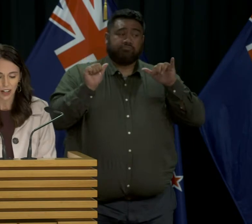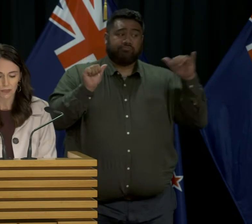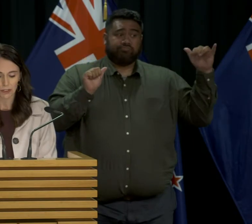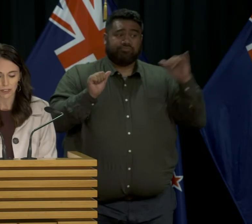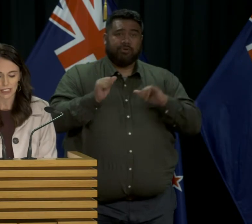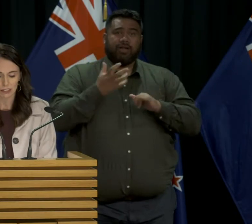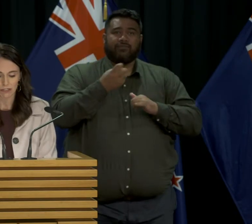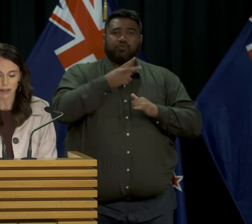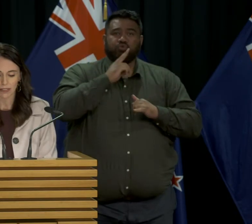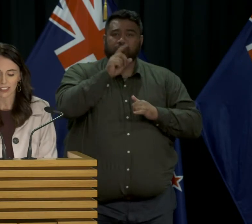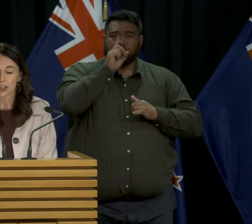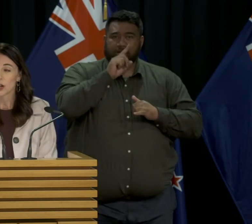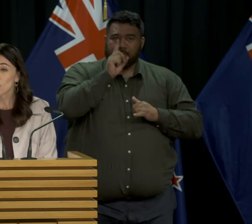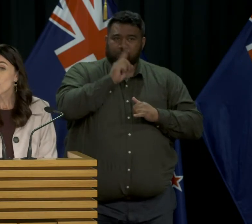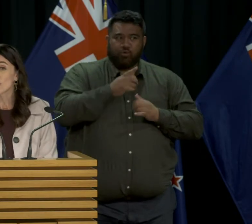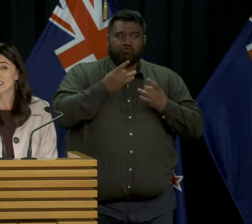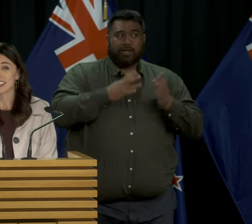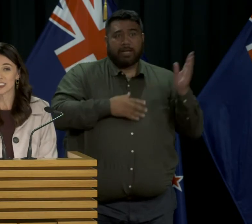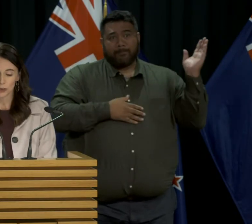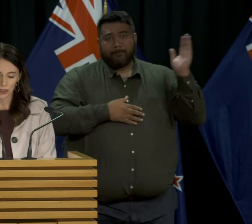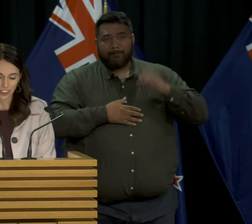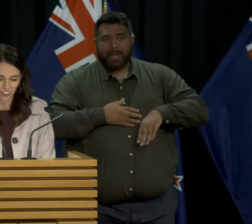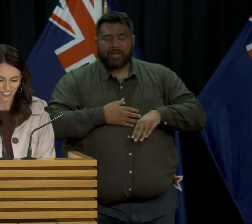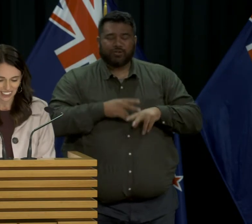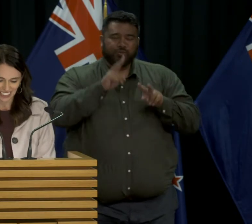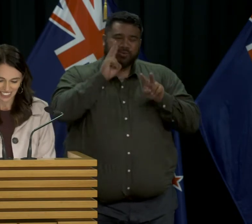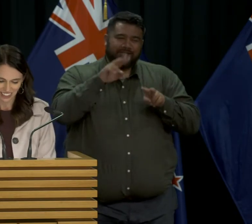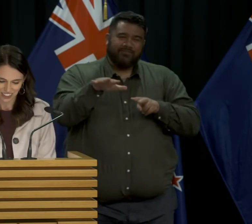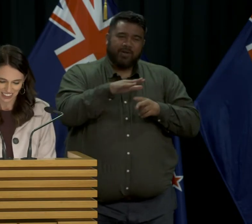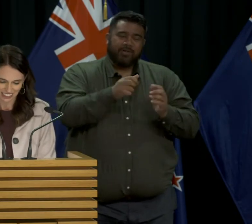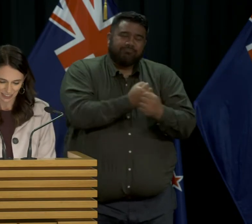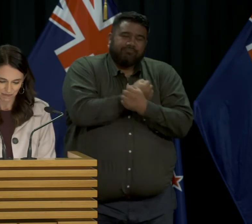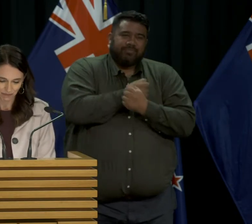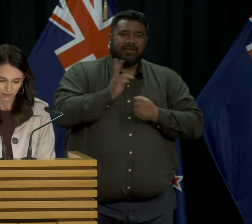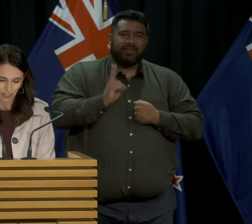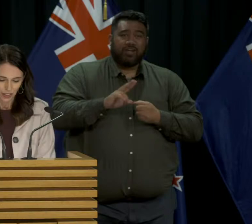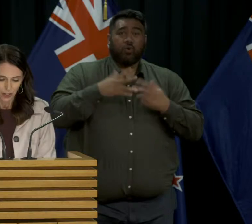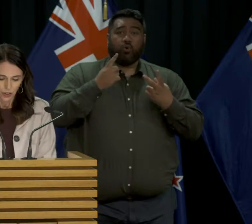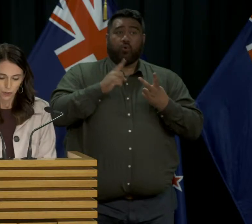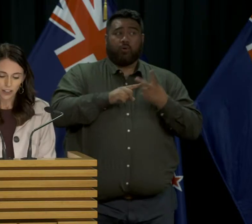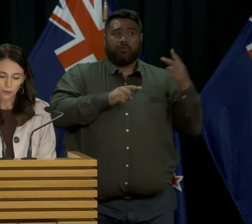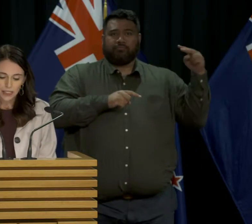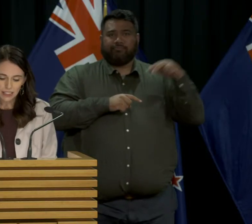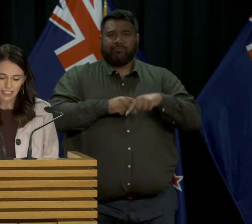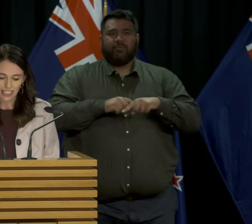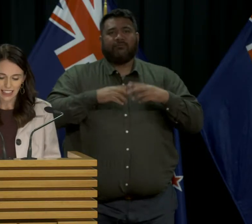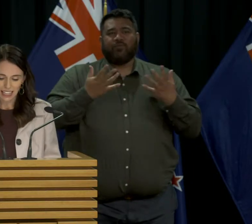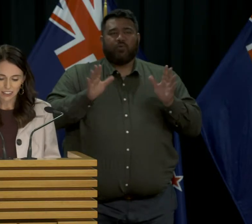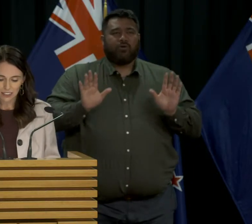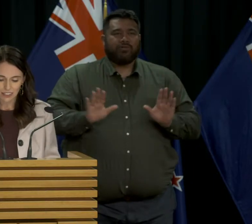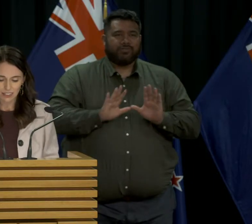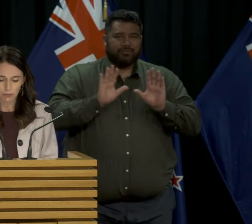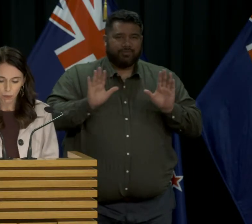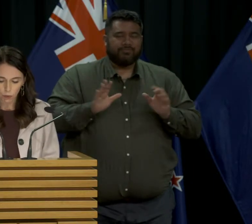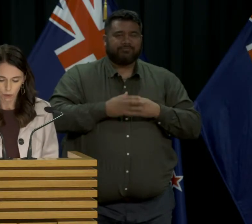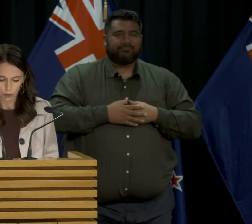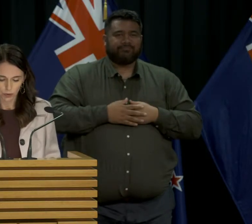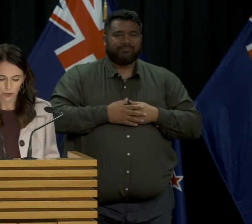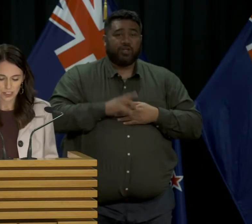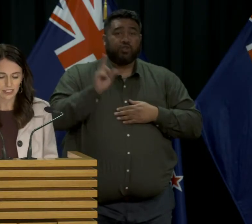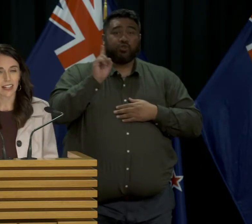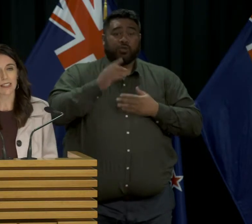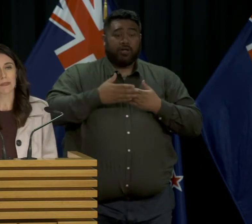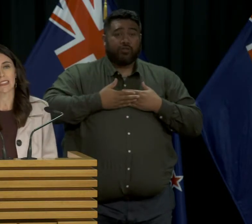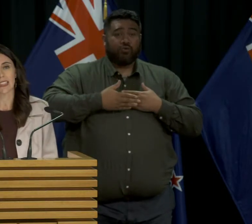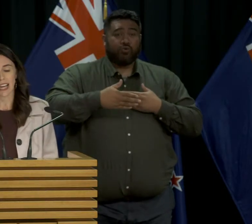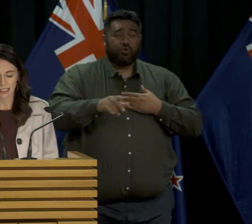either reunite with friends and family or enjoy a holiday in New Zealand. Throughout the rest of the day, thousands more will